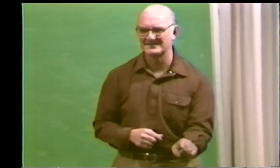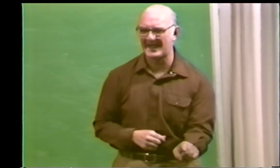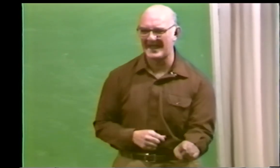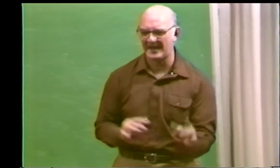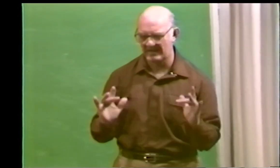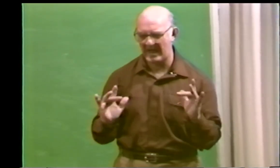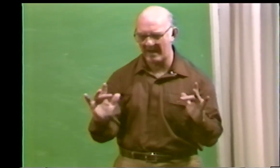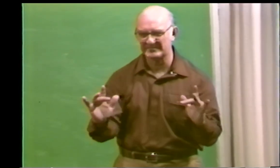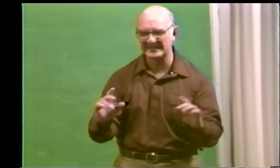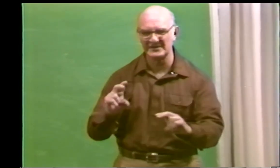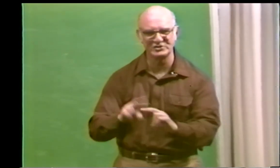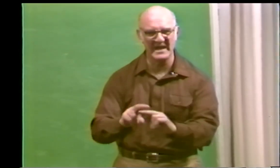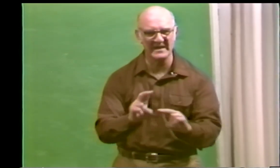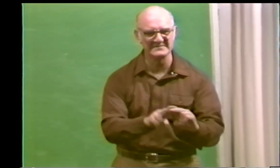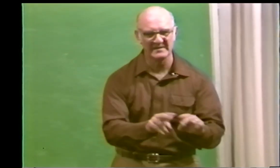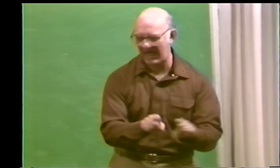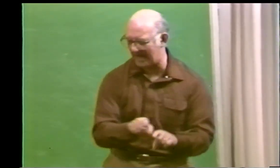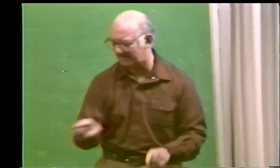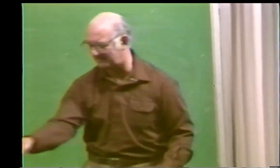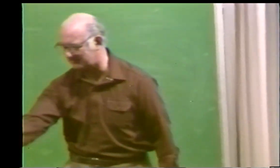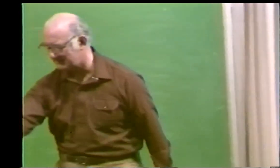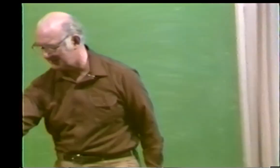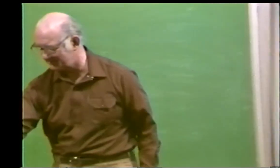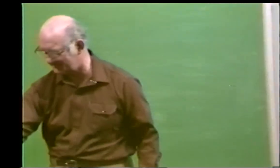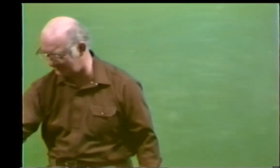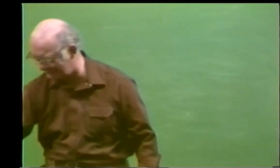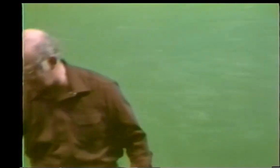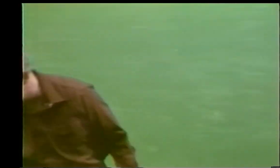there. Empty chairs. Like this.